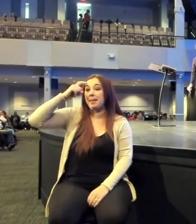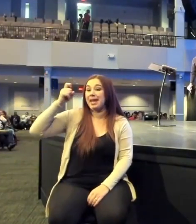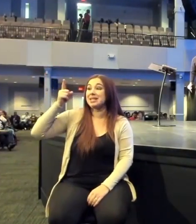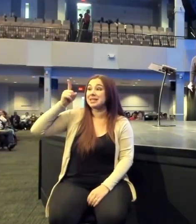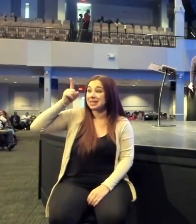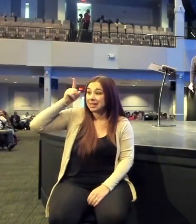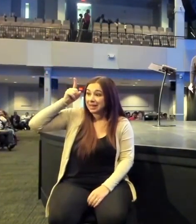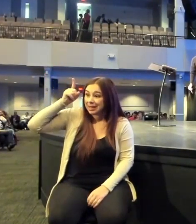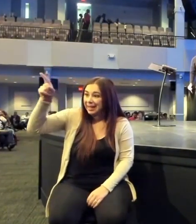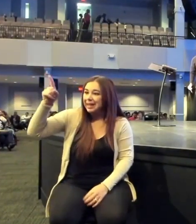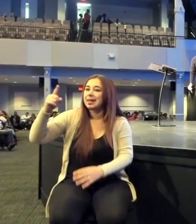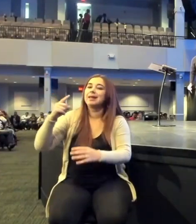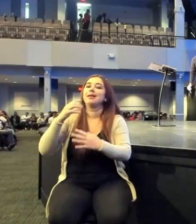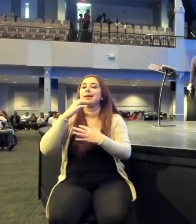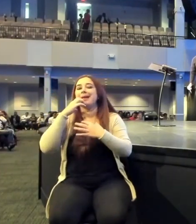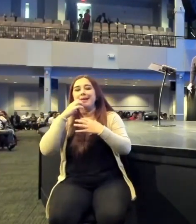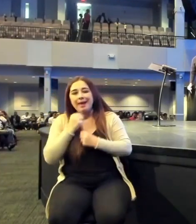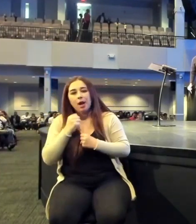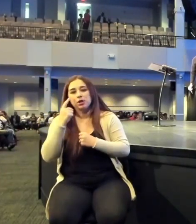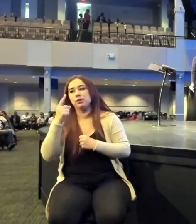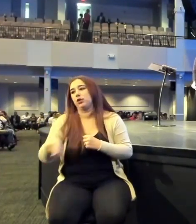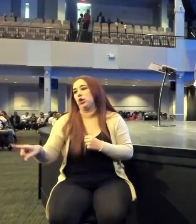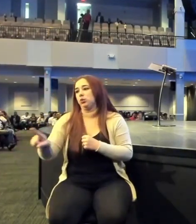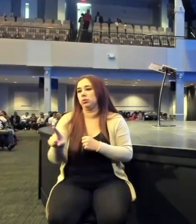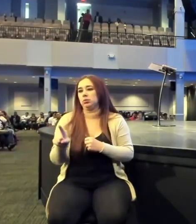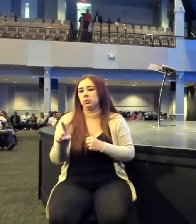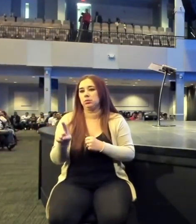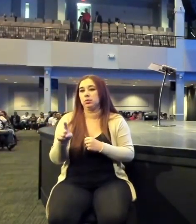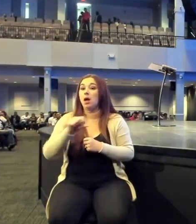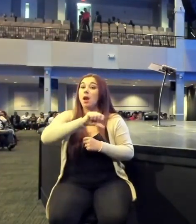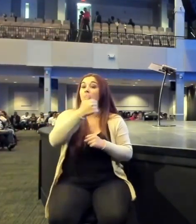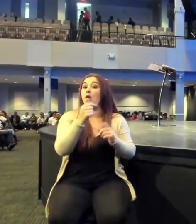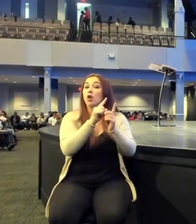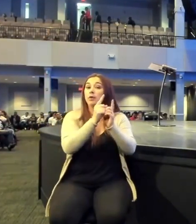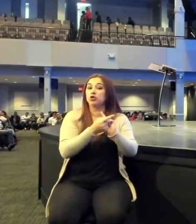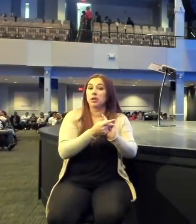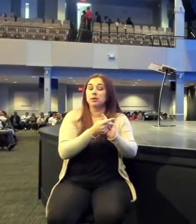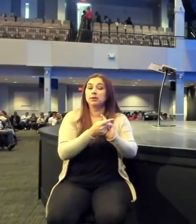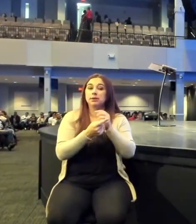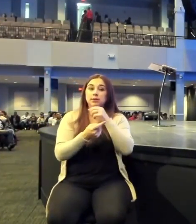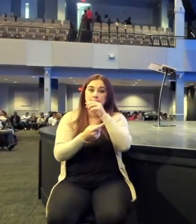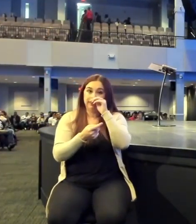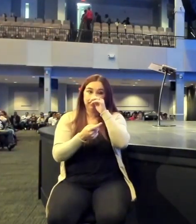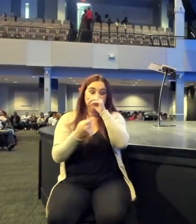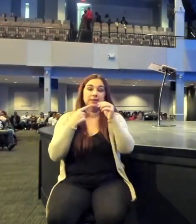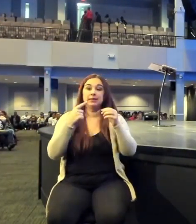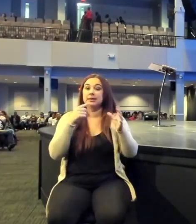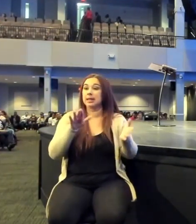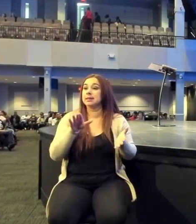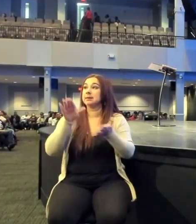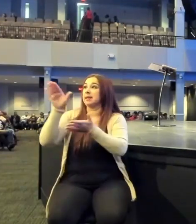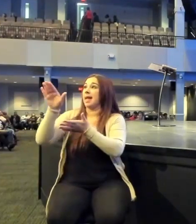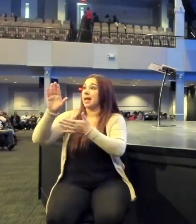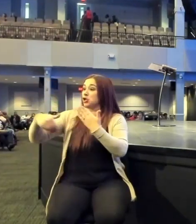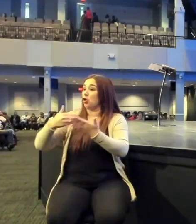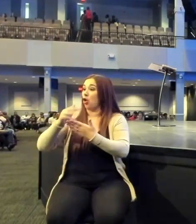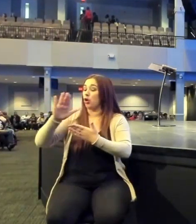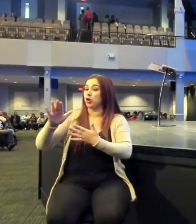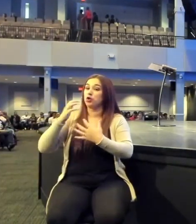He cares for you. Actually, one translation actually renders it this way. Cast all your